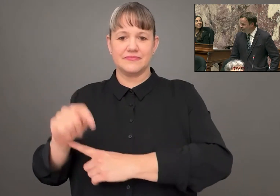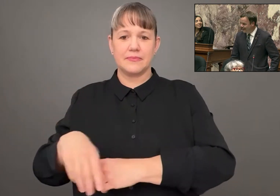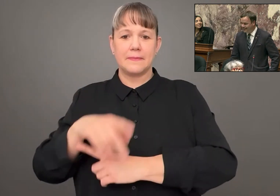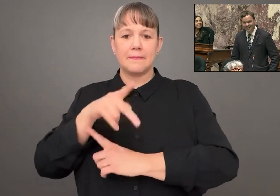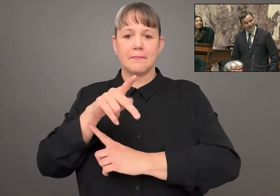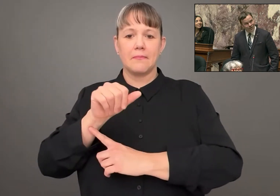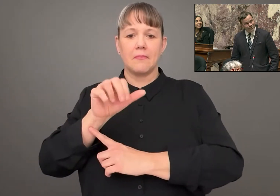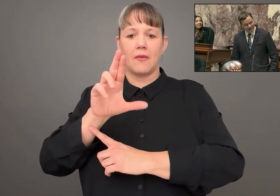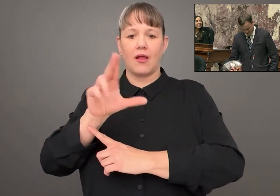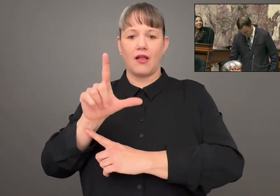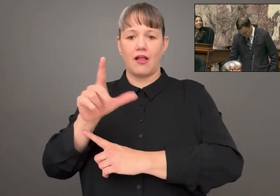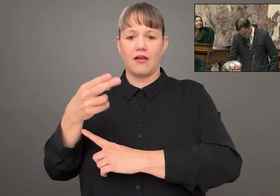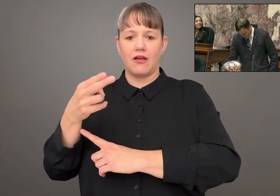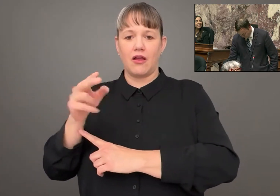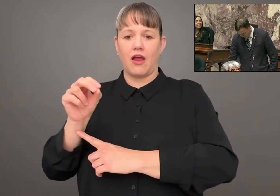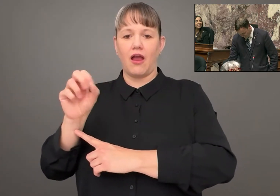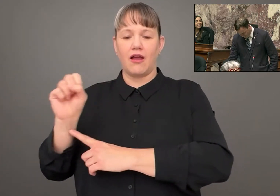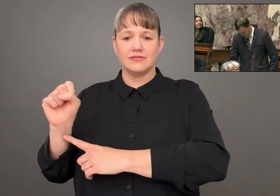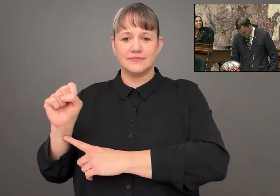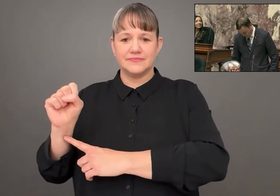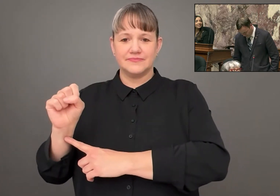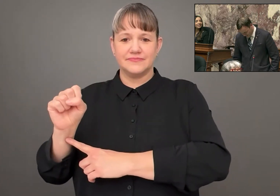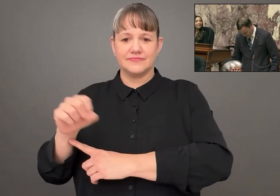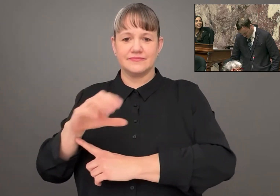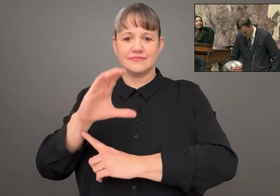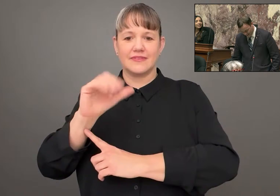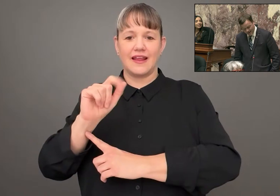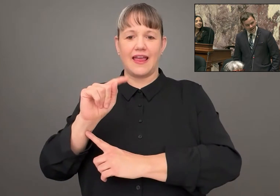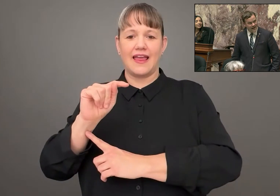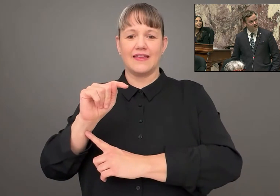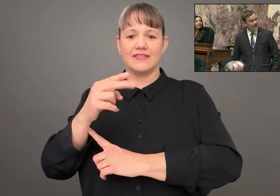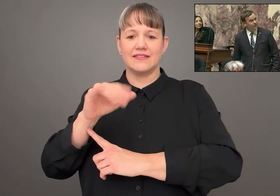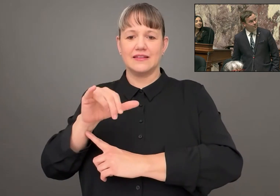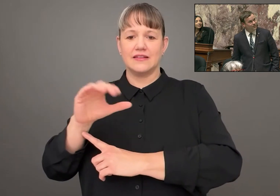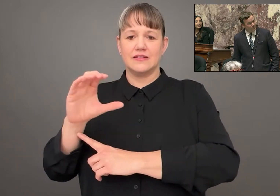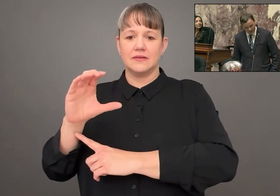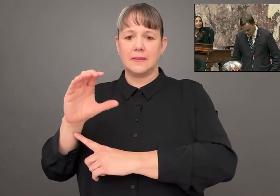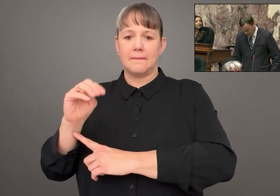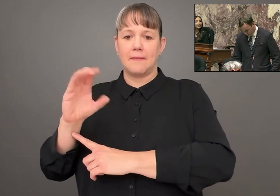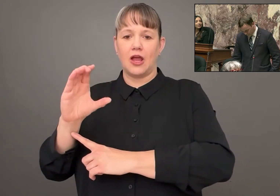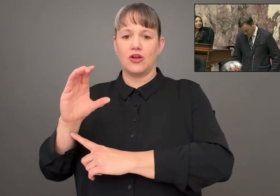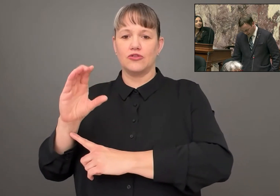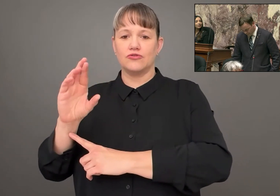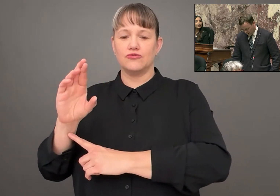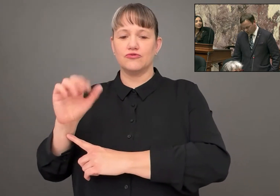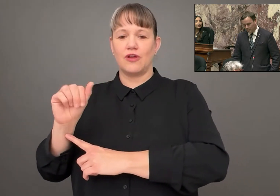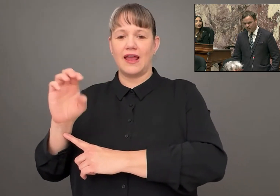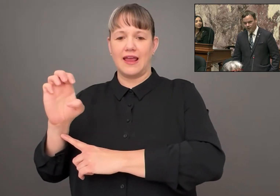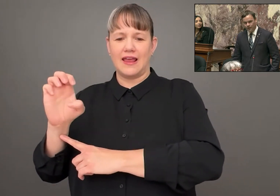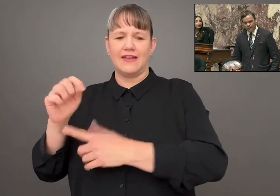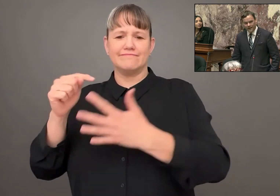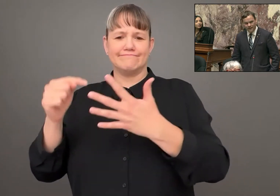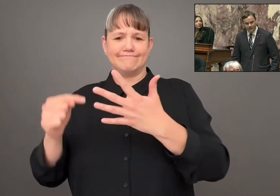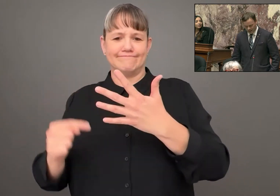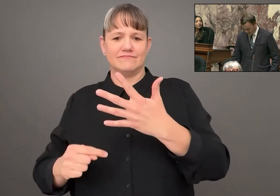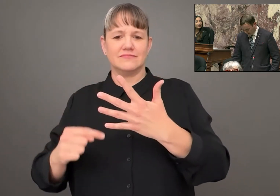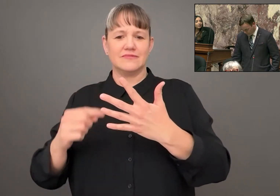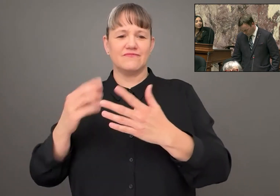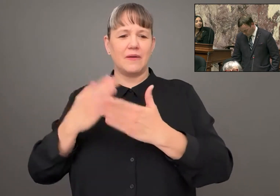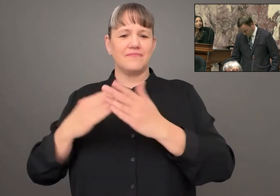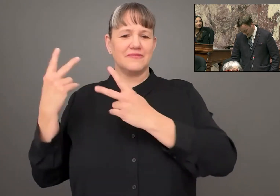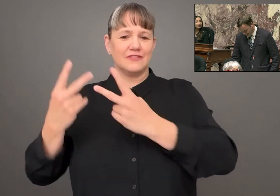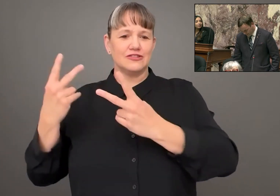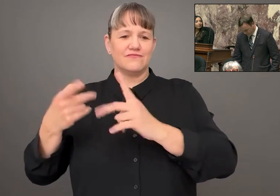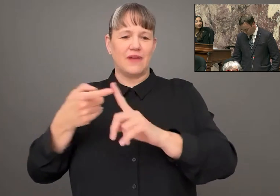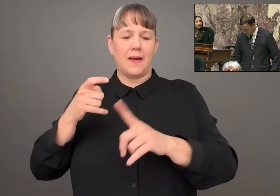Kathy McRae, co-chair of the Adventure Tourism Coalition, and a special welcome. Members may have heard that up